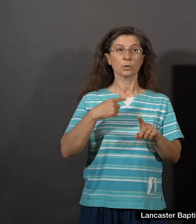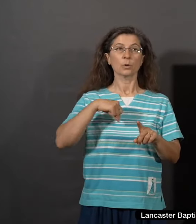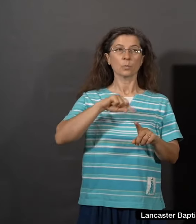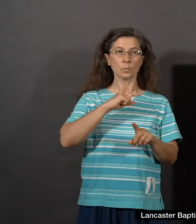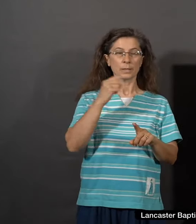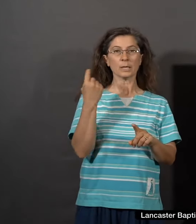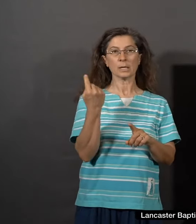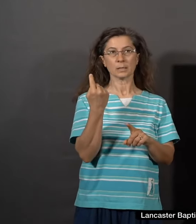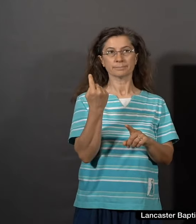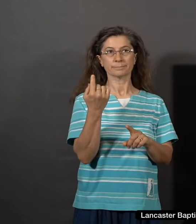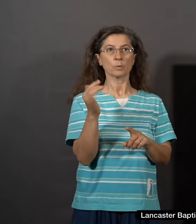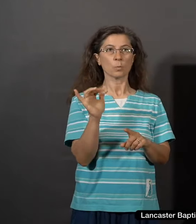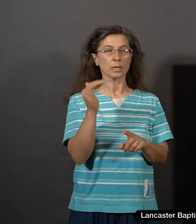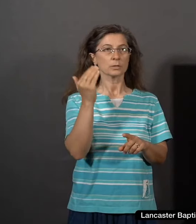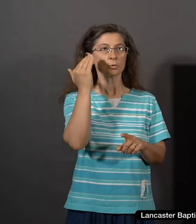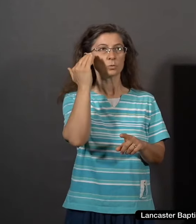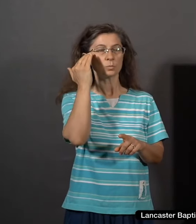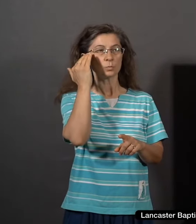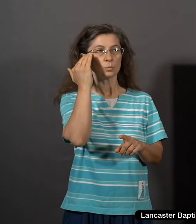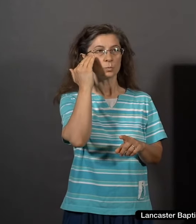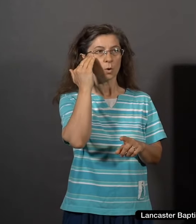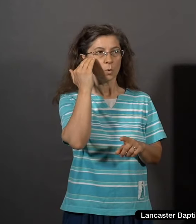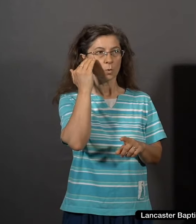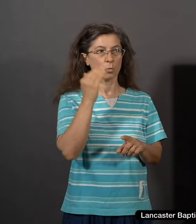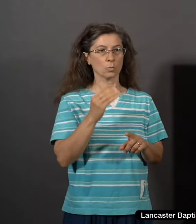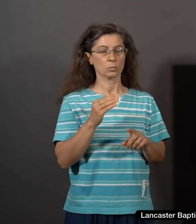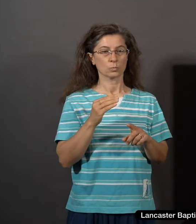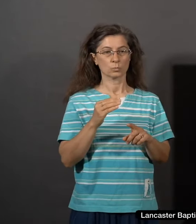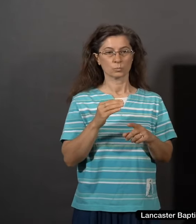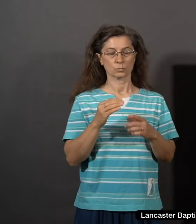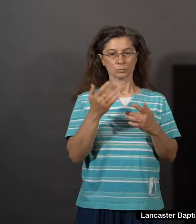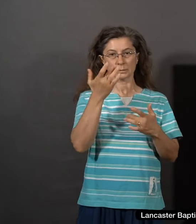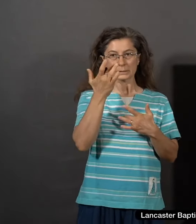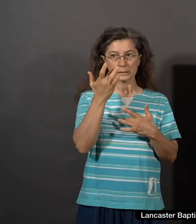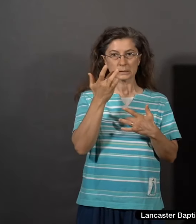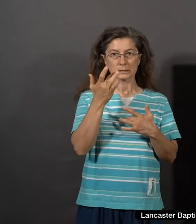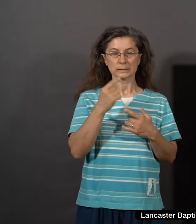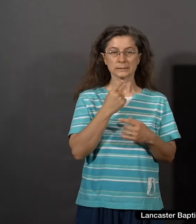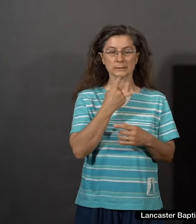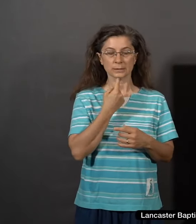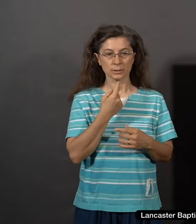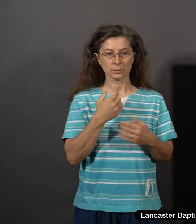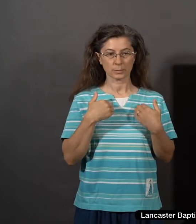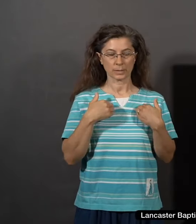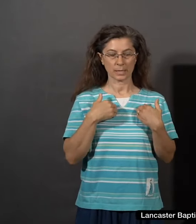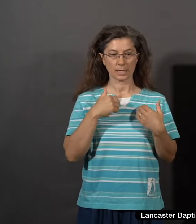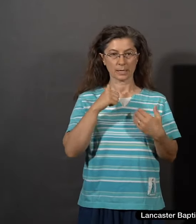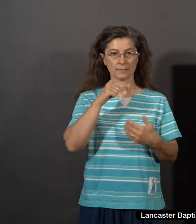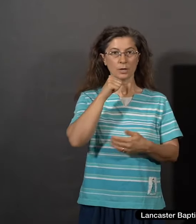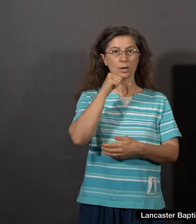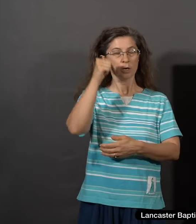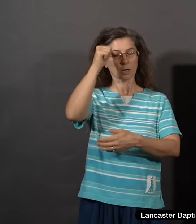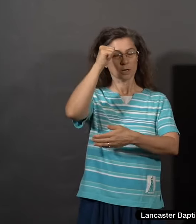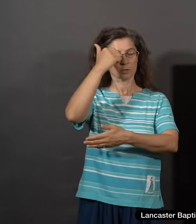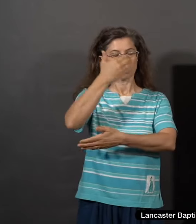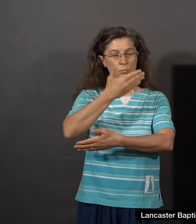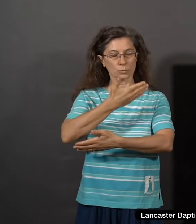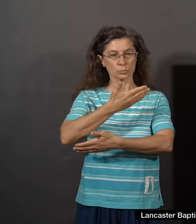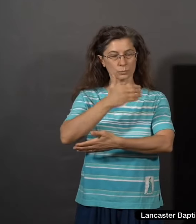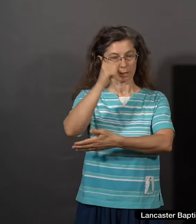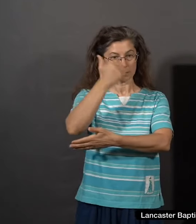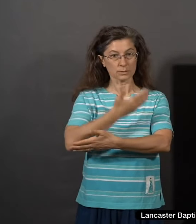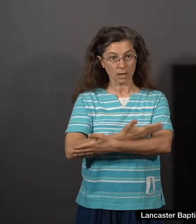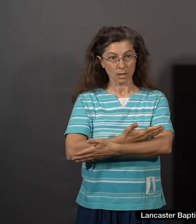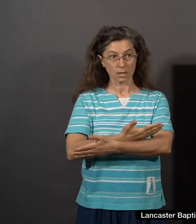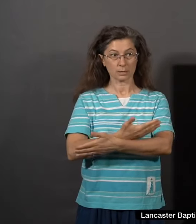virus we have a grandson who's had lung surgery we have a son who's had much chemotherapy we